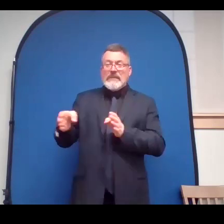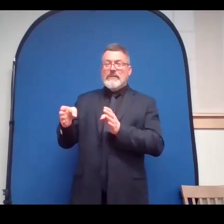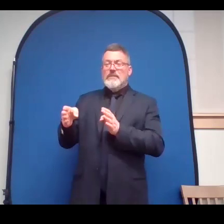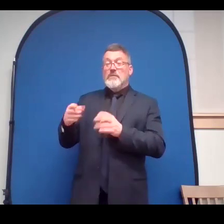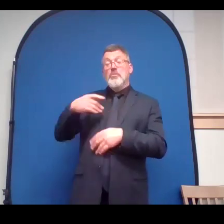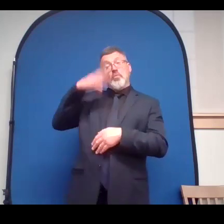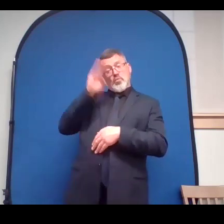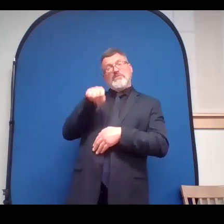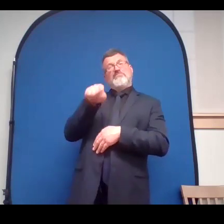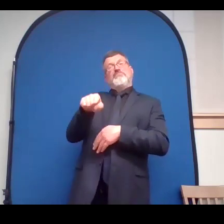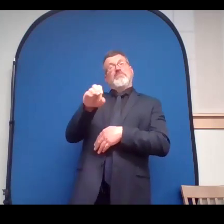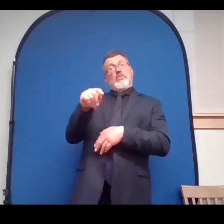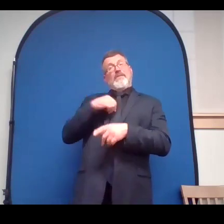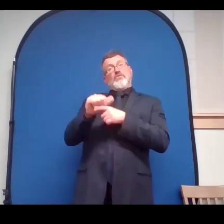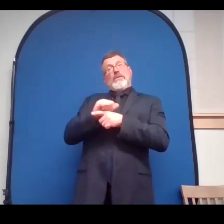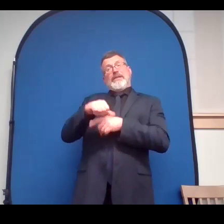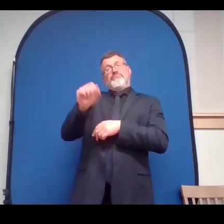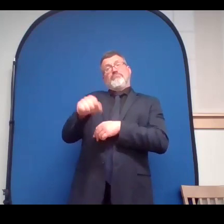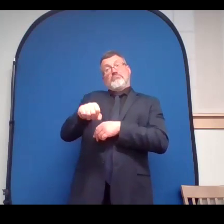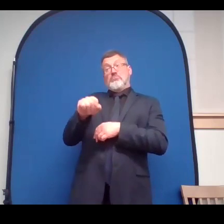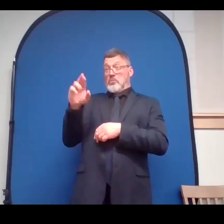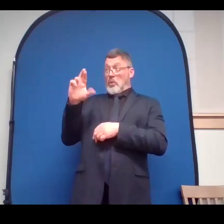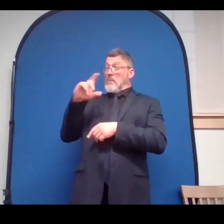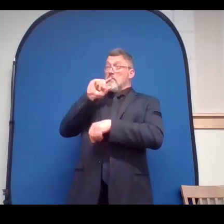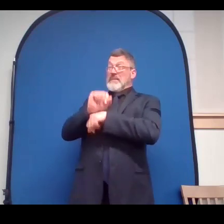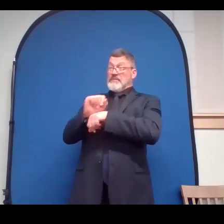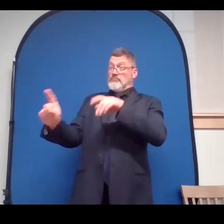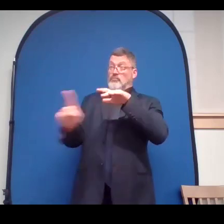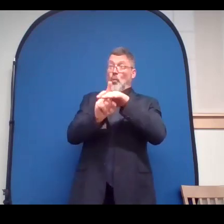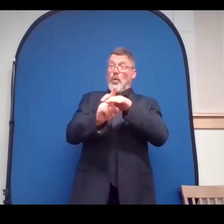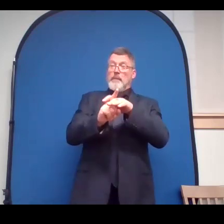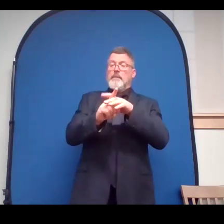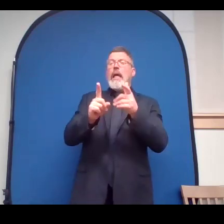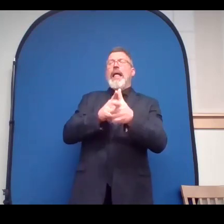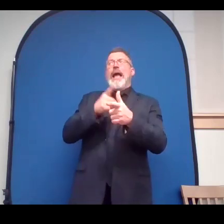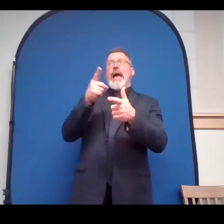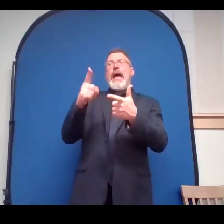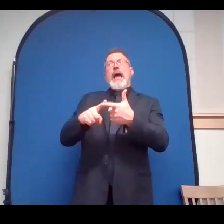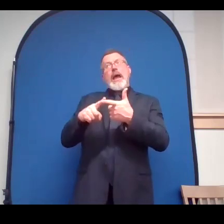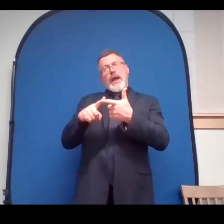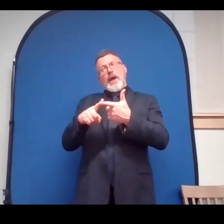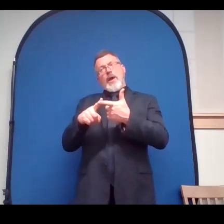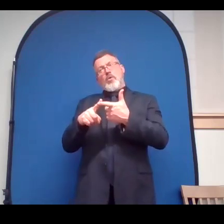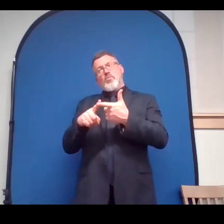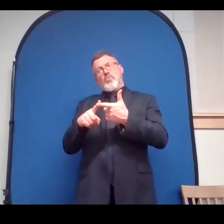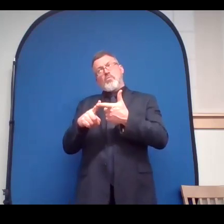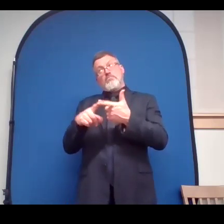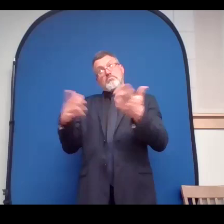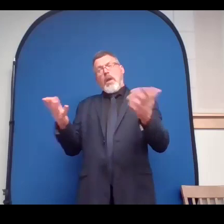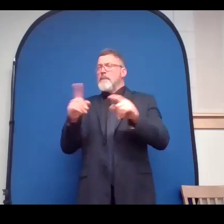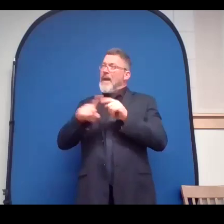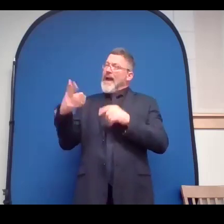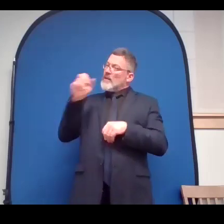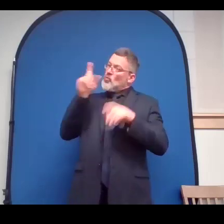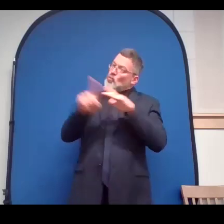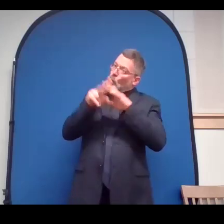Had he been there, but he was not at the battle assembly in October, so I can't say what we would have done, sir.